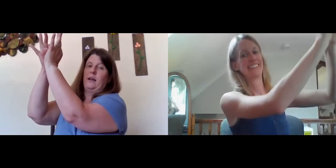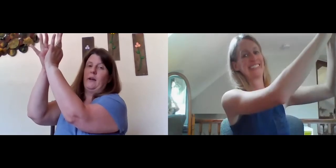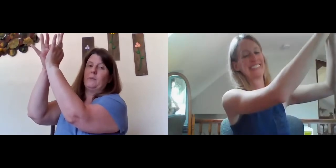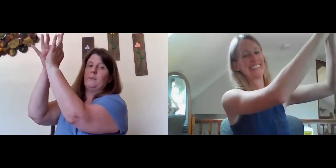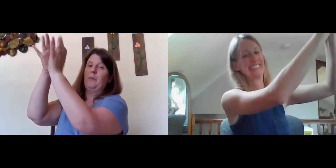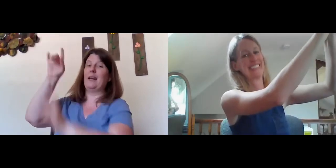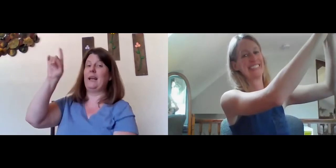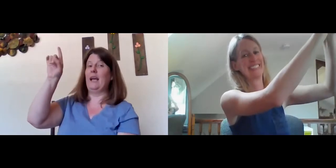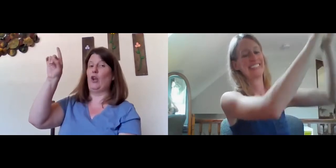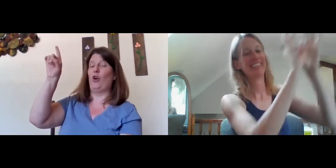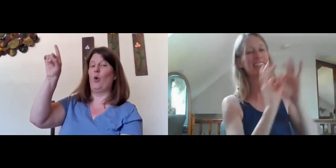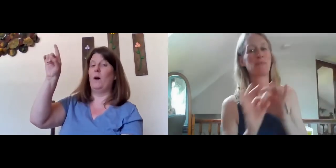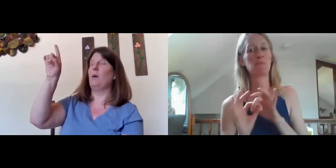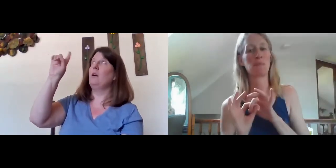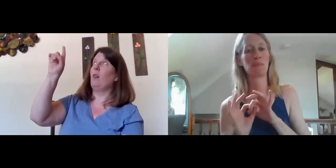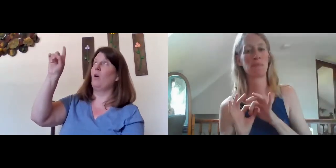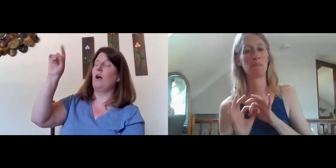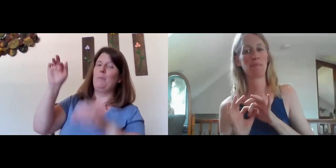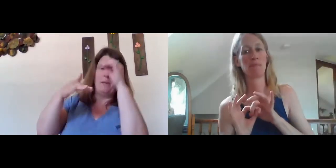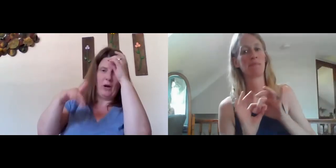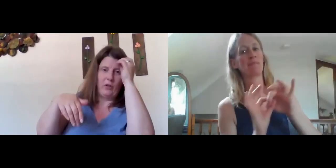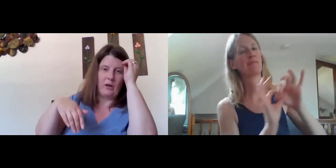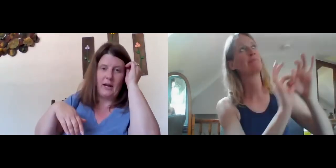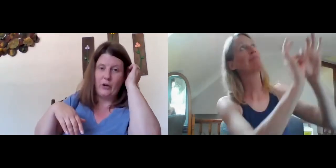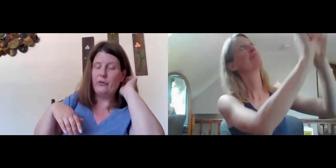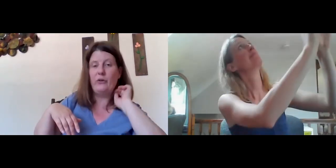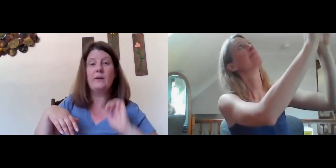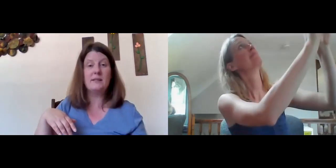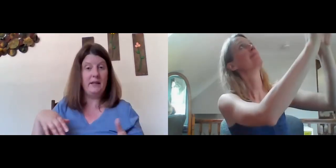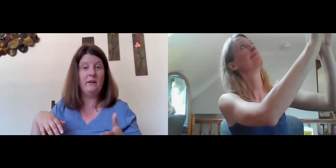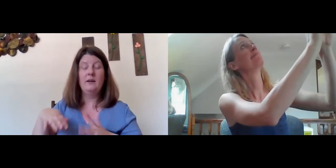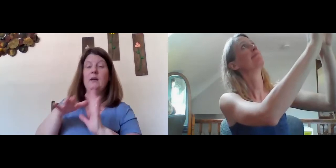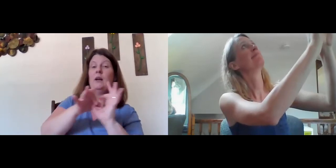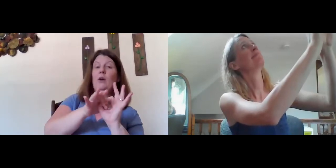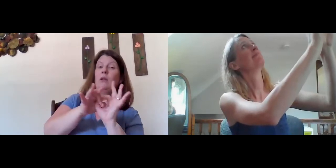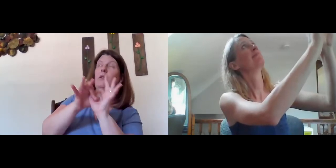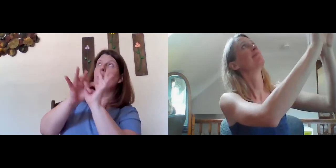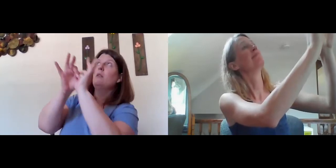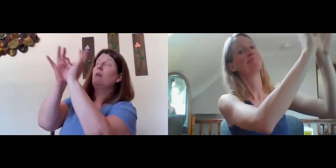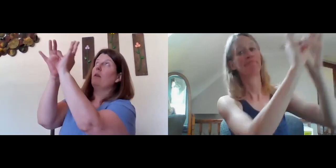belong to him. And again, you're going to want to look up. I'm kind of looking at you so you can see.